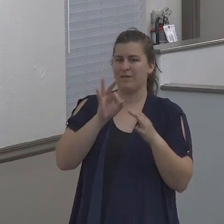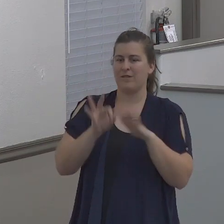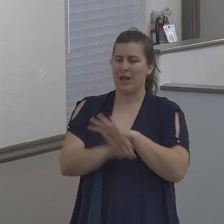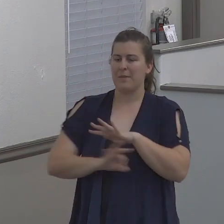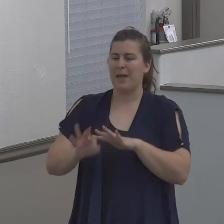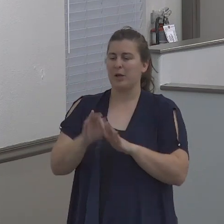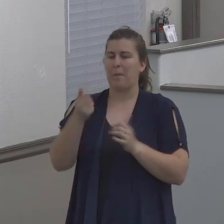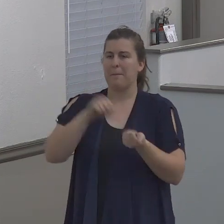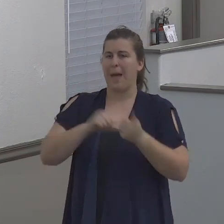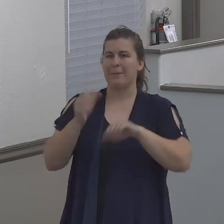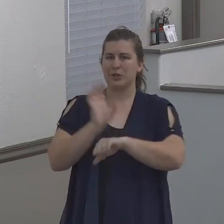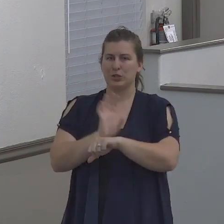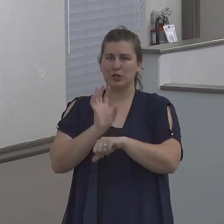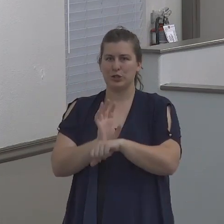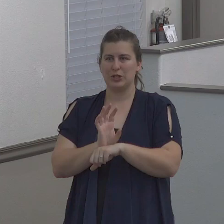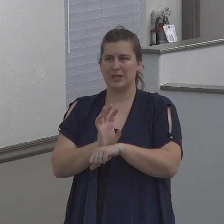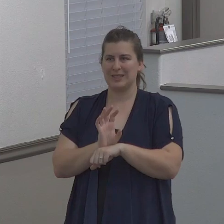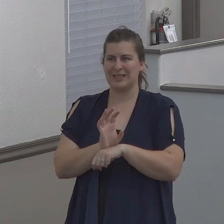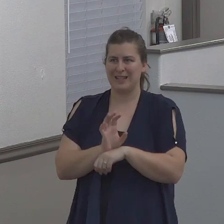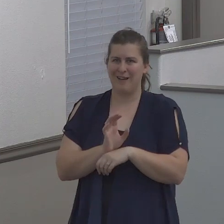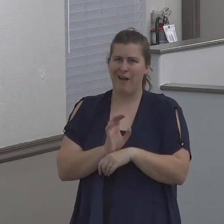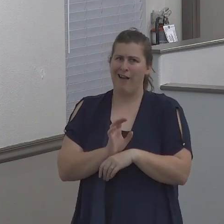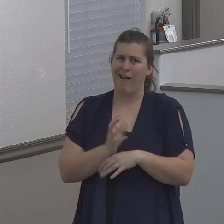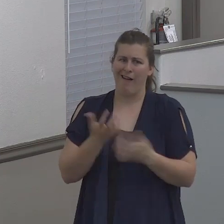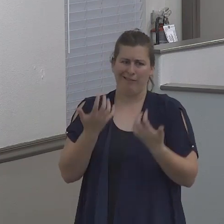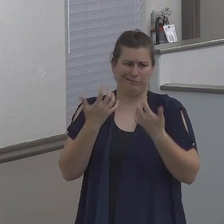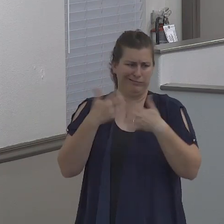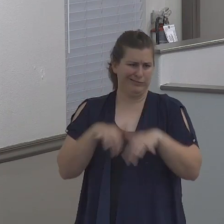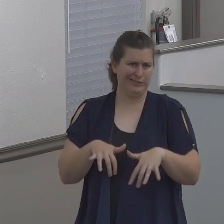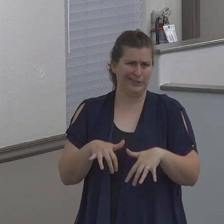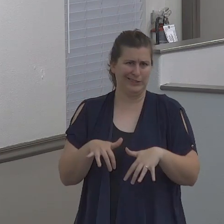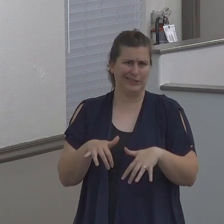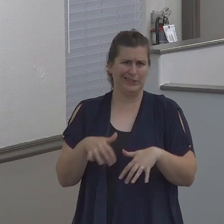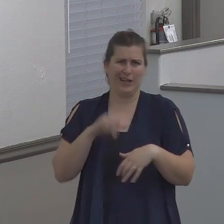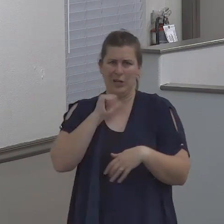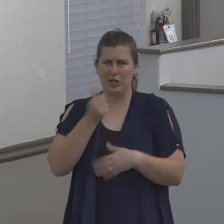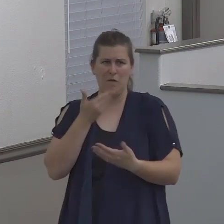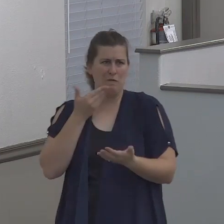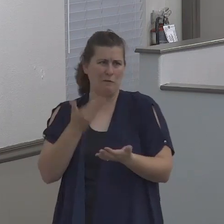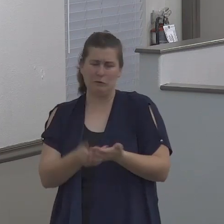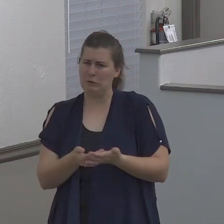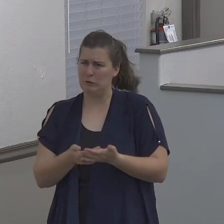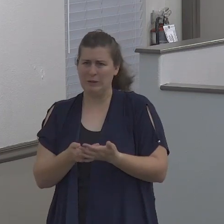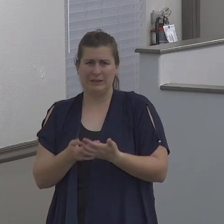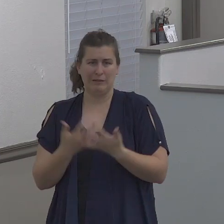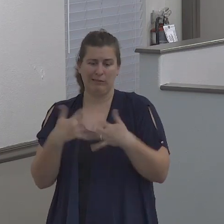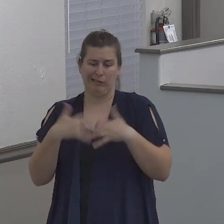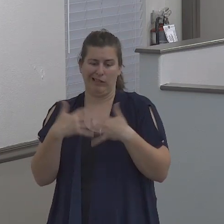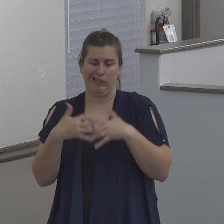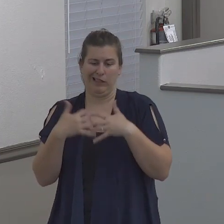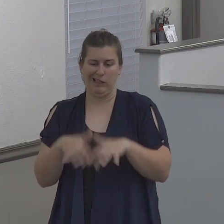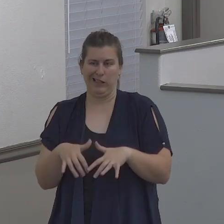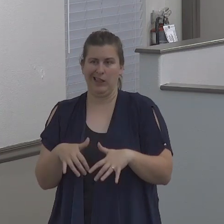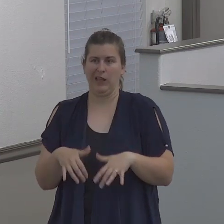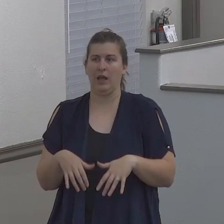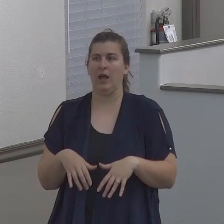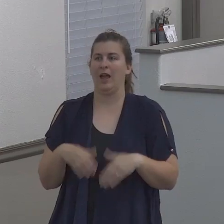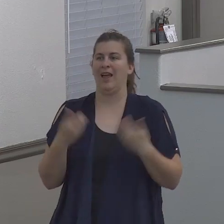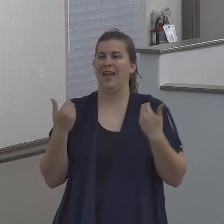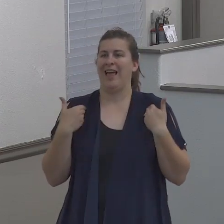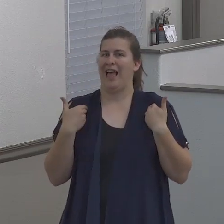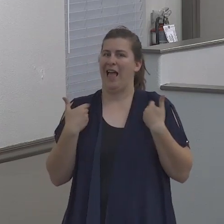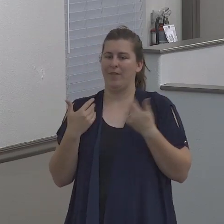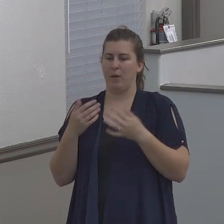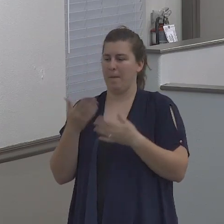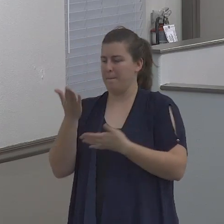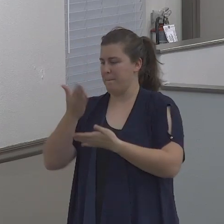barbed wire. Or not barbed wire, but baling wire and duct tape and bubble gum and